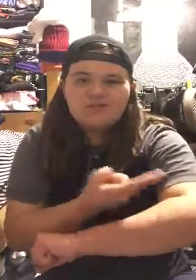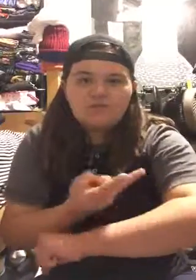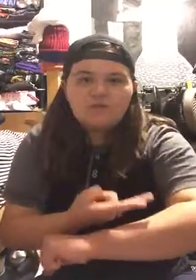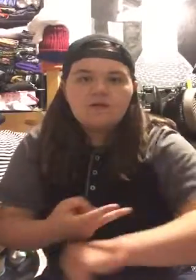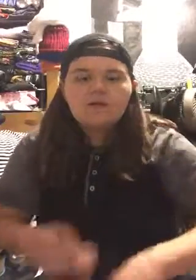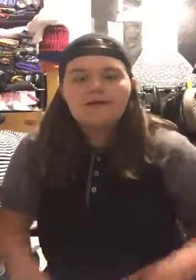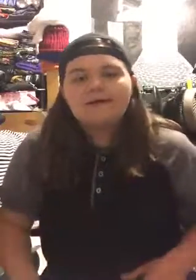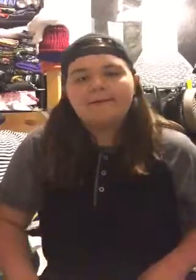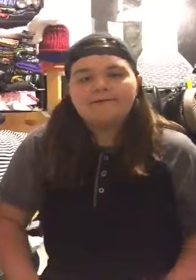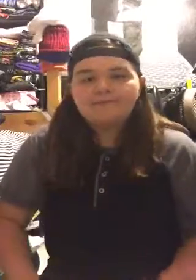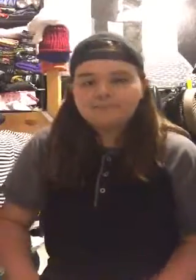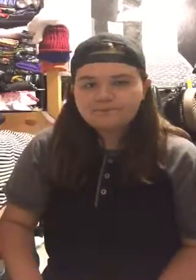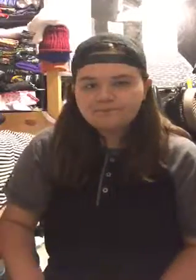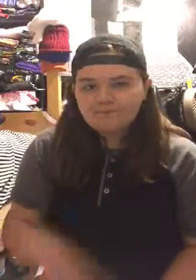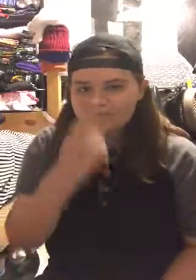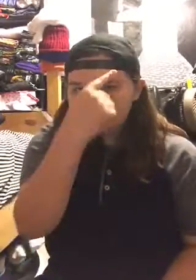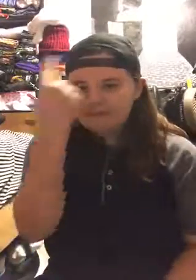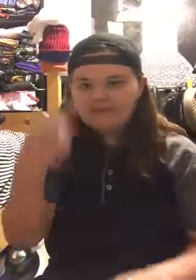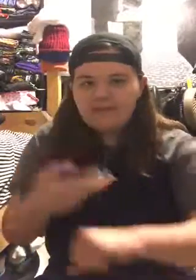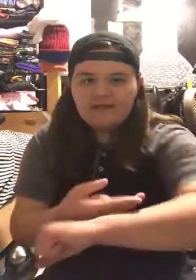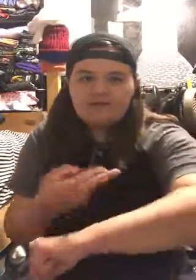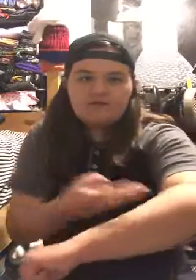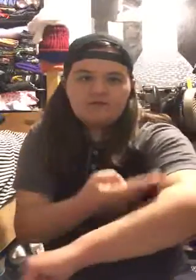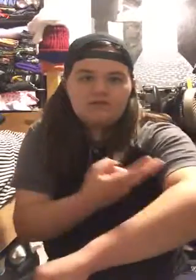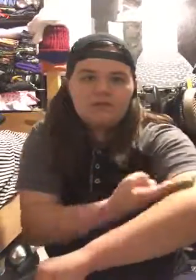sheep. So you have black sheep.